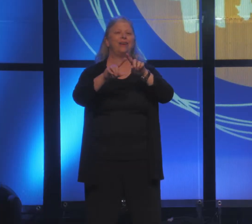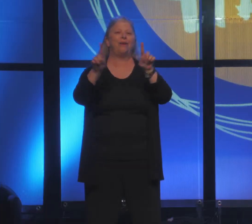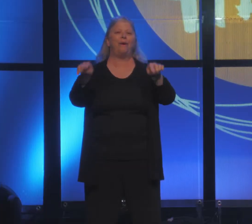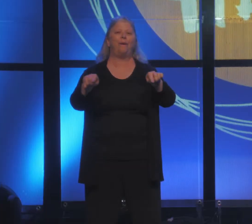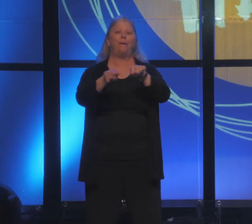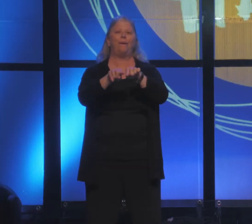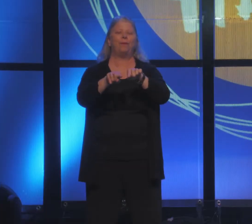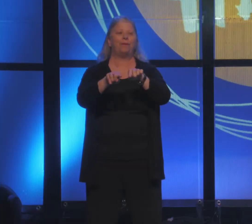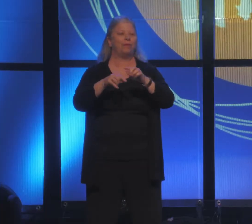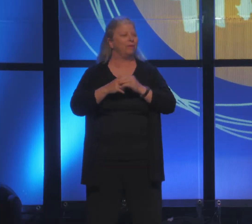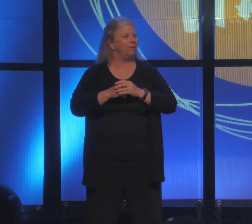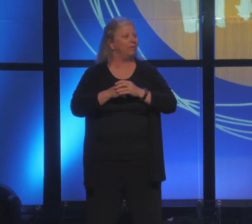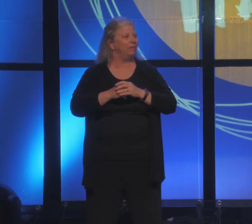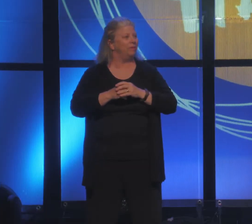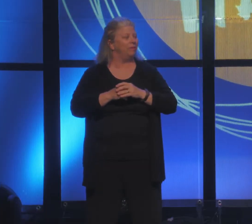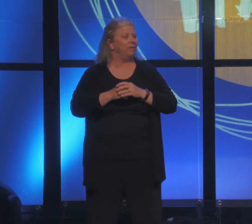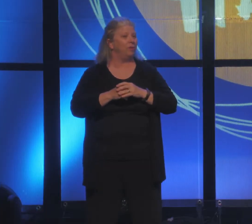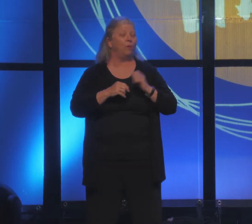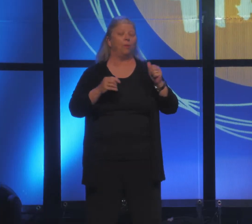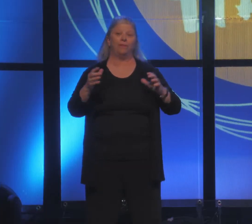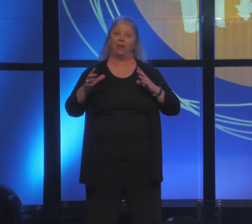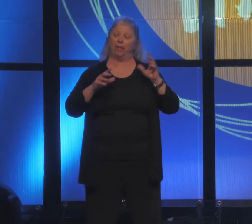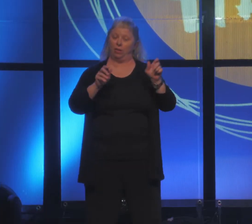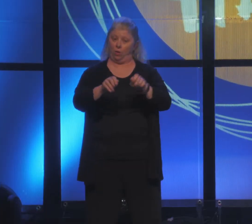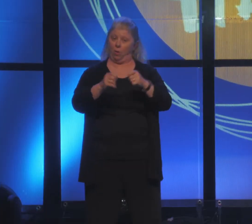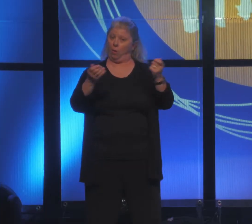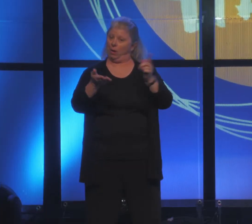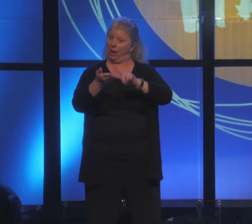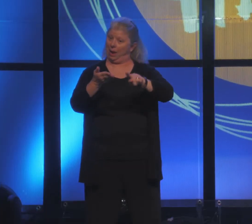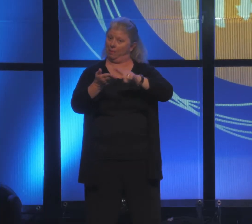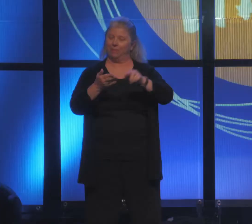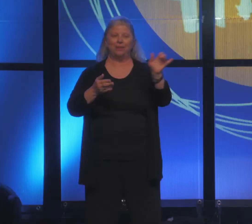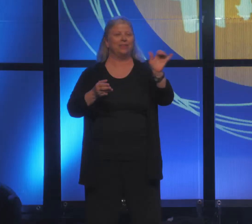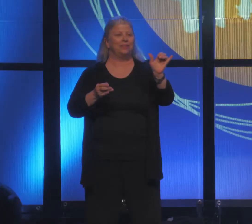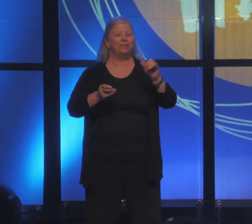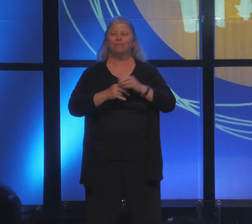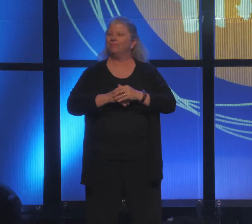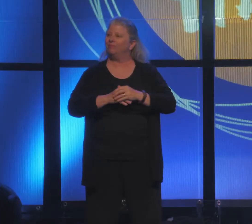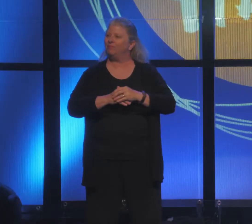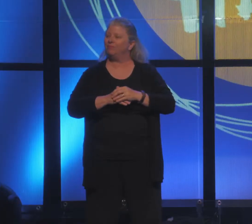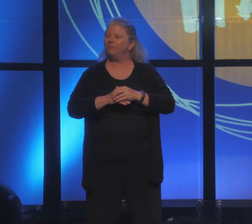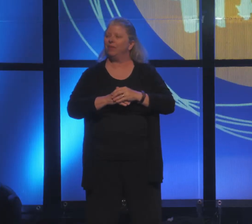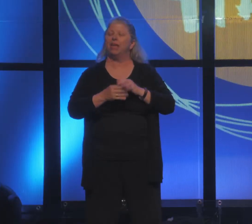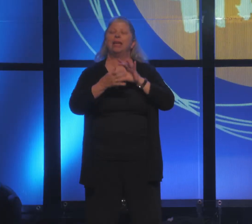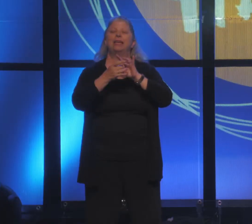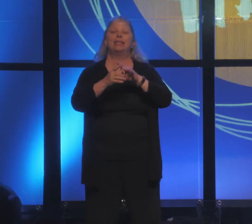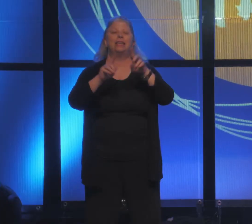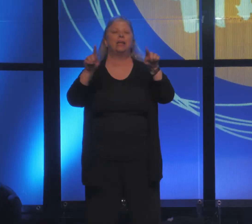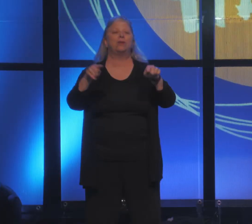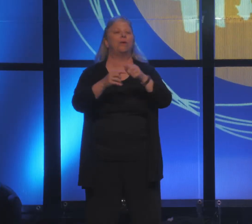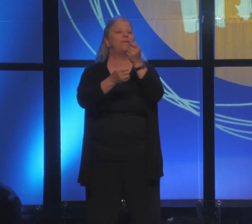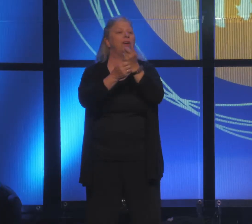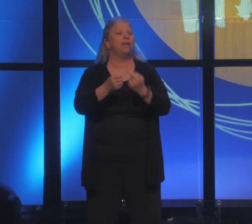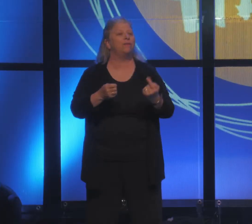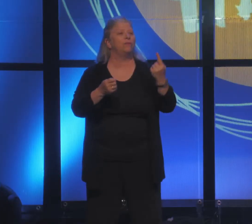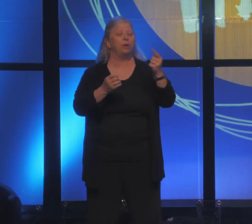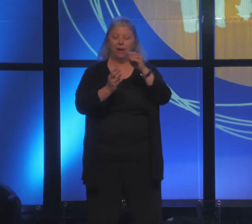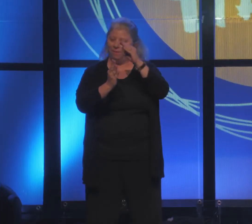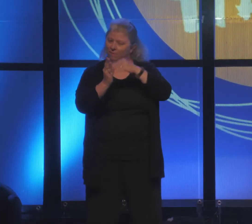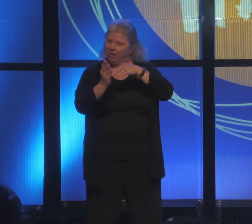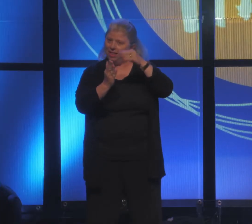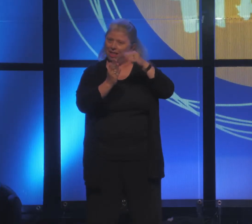card. Or if you're snazzy, you can open your app. It's in there as well. The Connect card is for everybody to fill